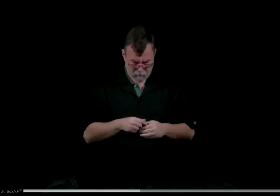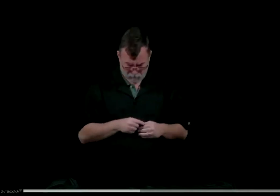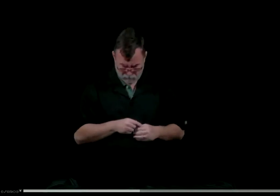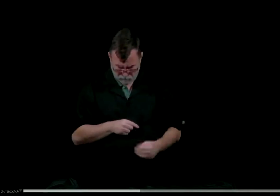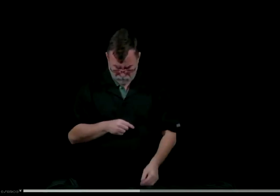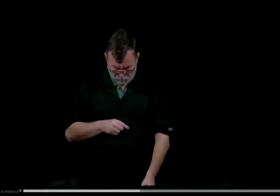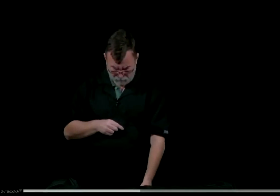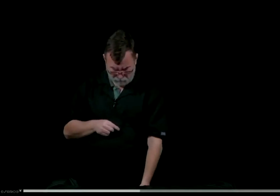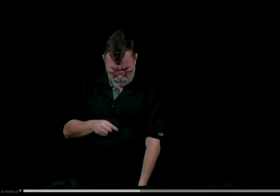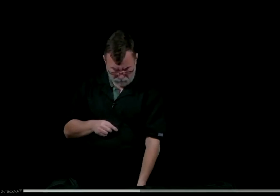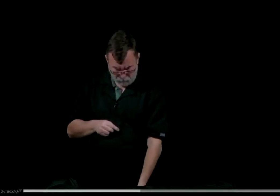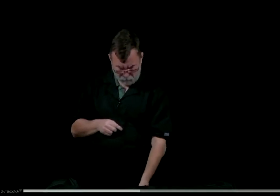He was saying this to the people in Corinth.